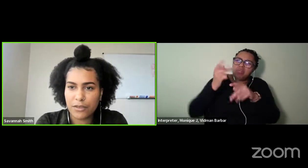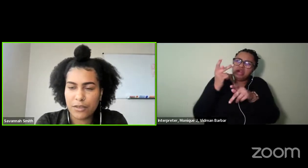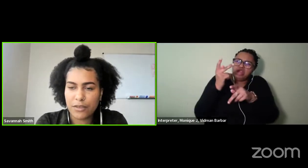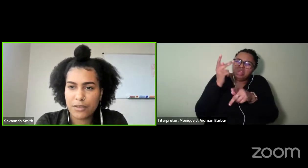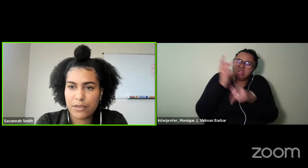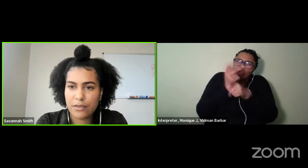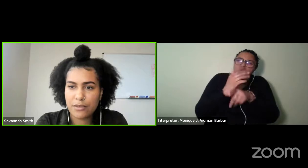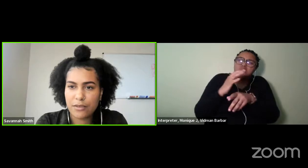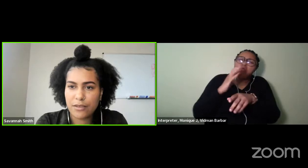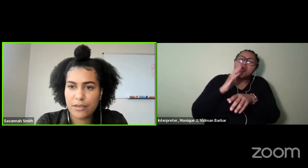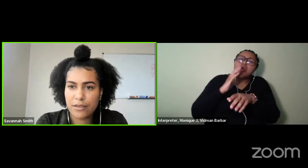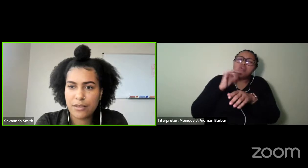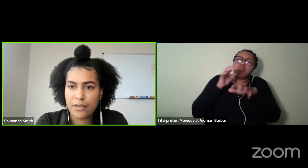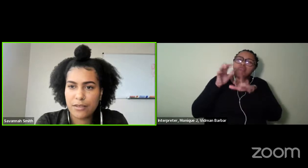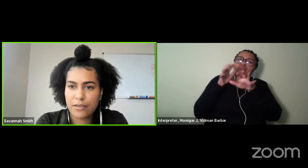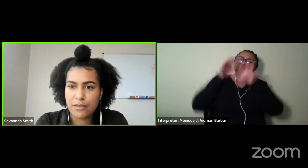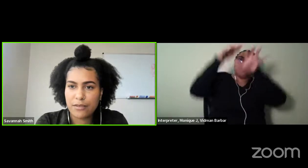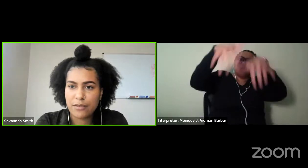So does